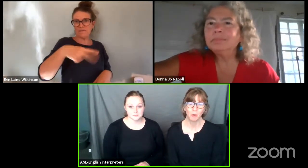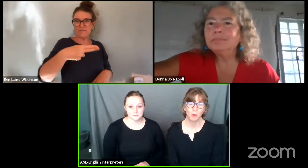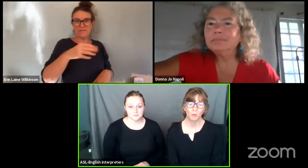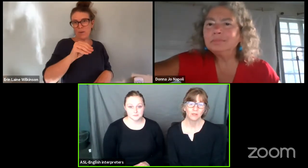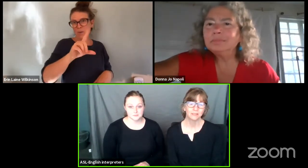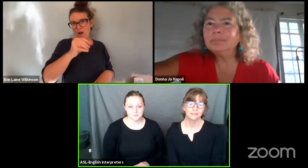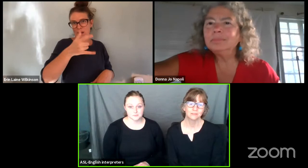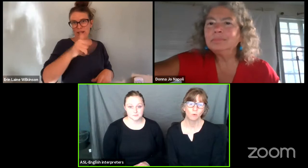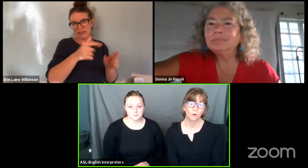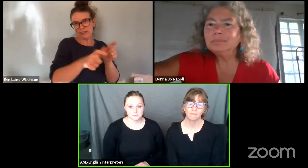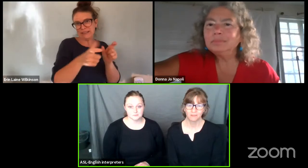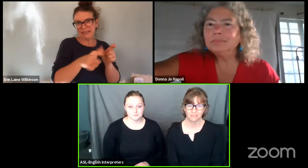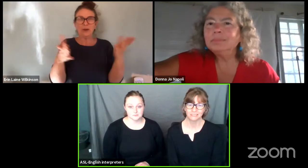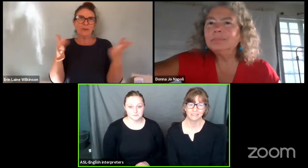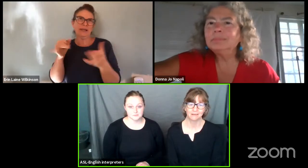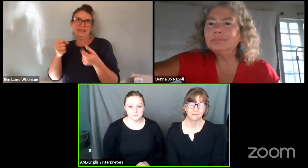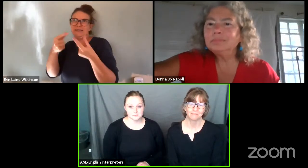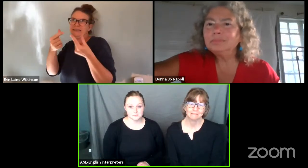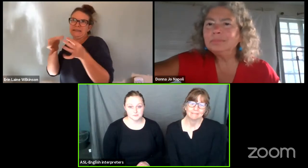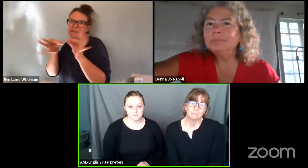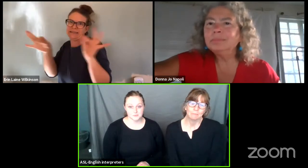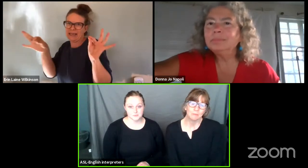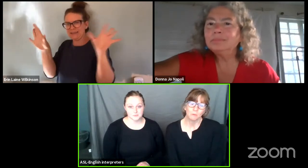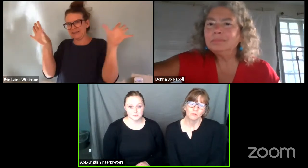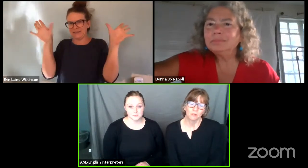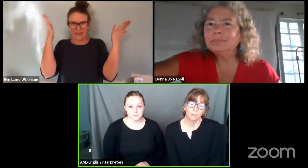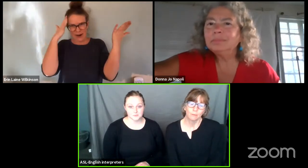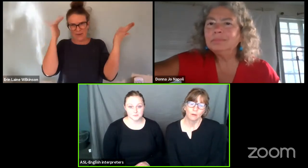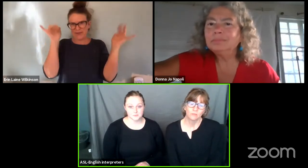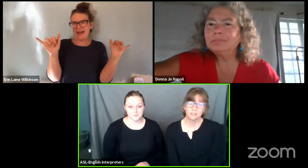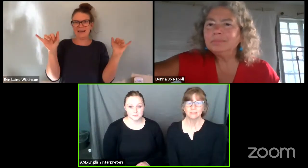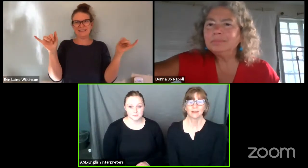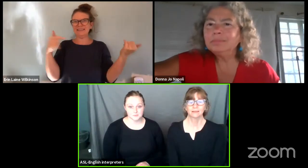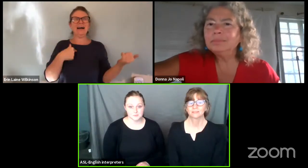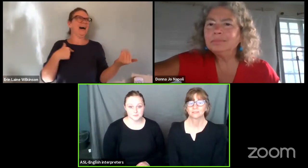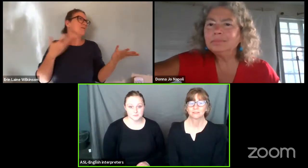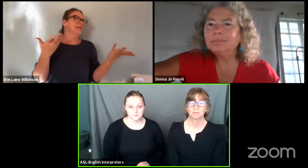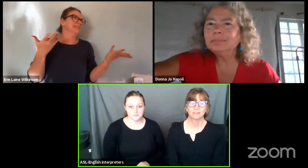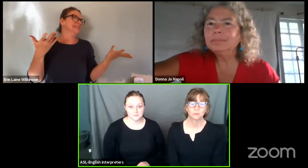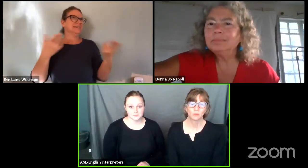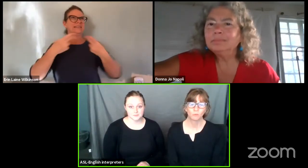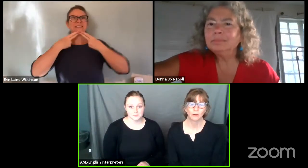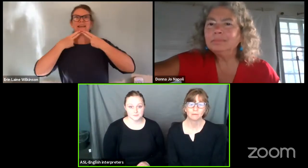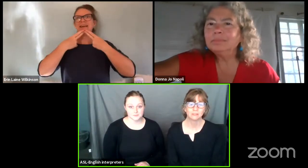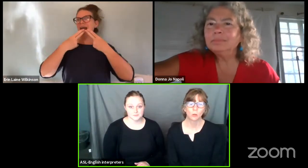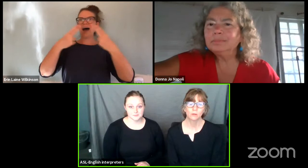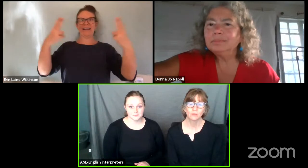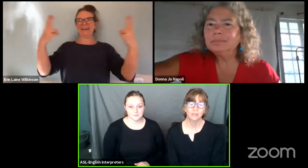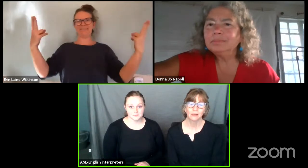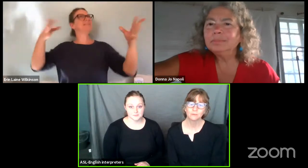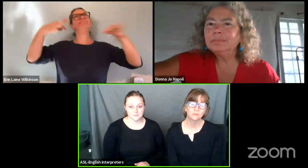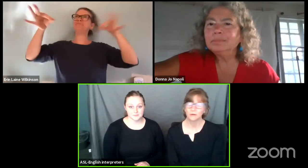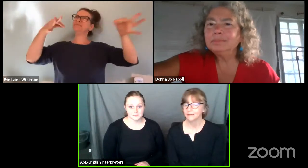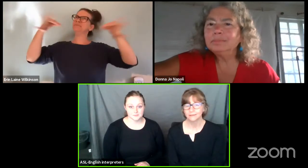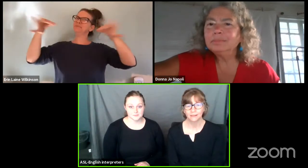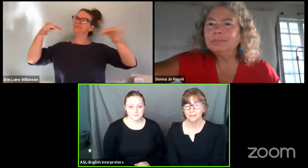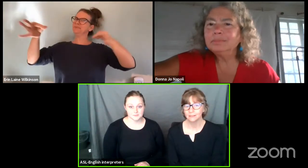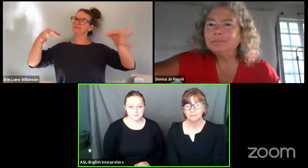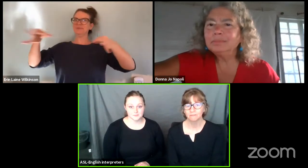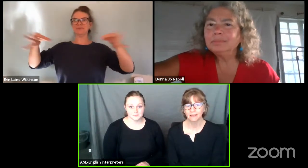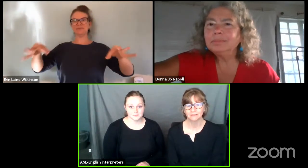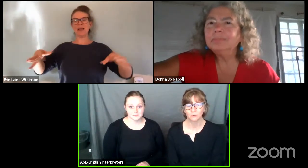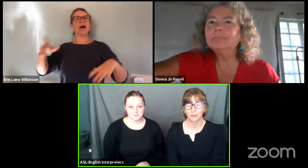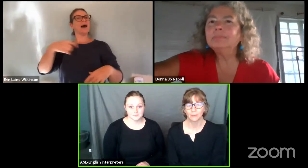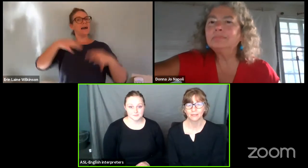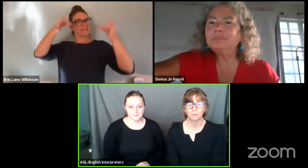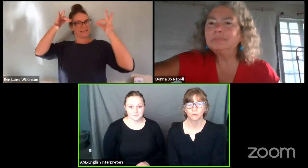teach them. What is morphology? Maybe we'll talk about syntax. That's sort of where I was going with it. I was very